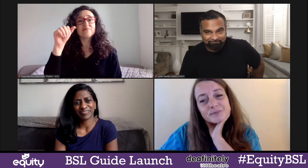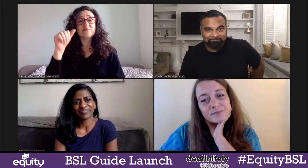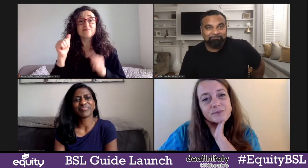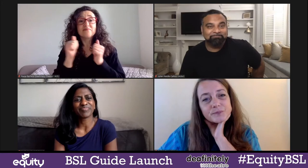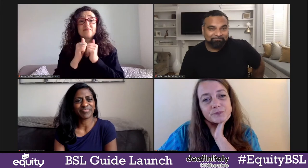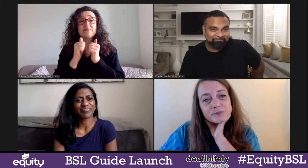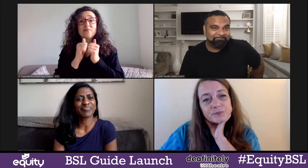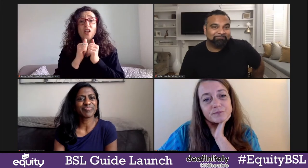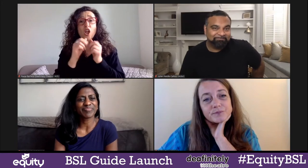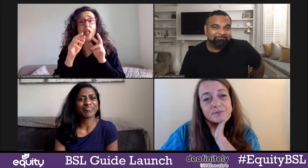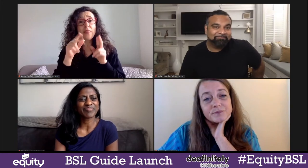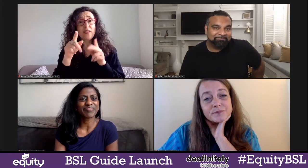at the beginning is absolutely crucial.